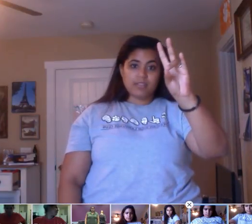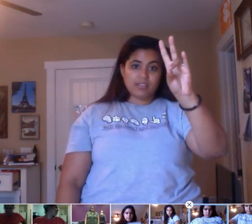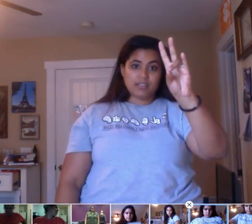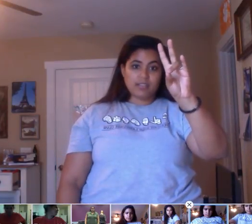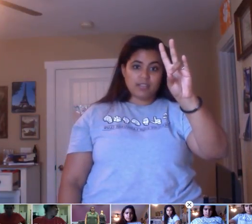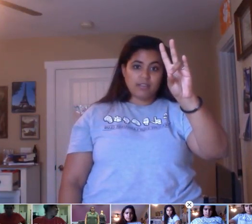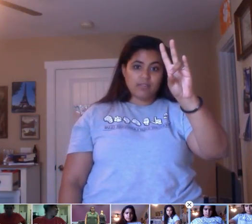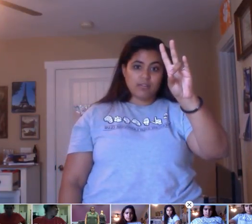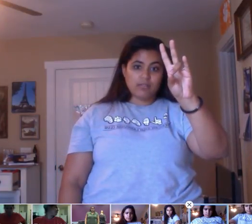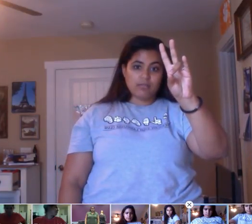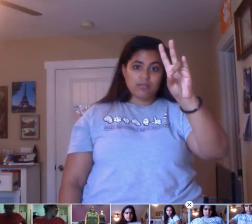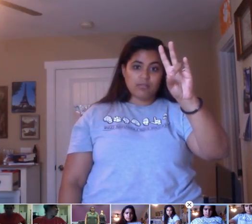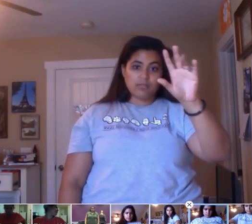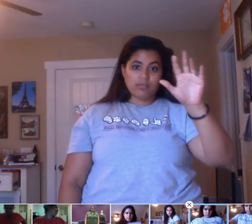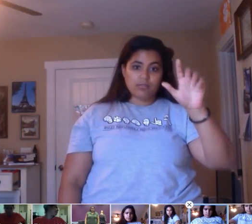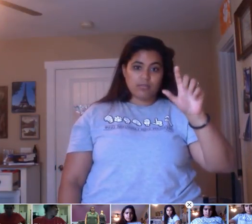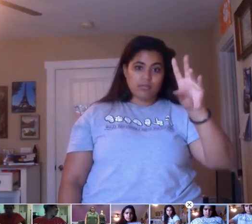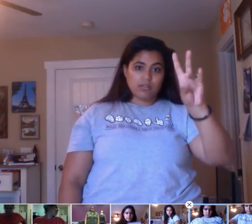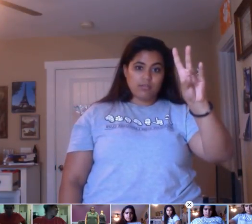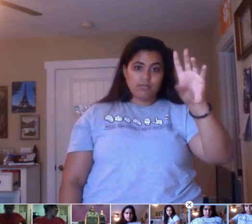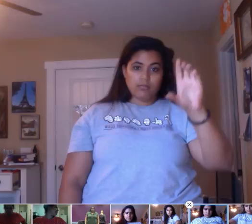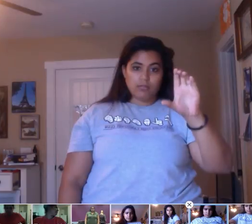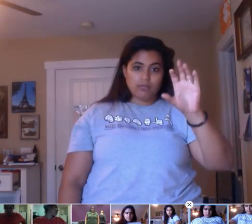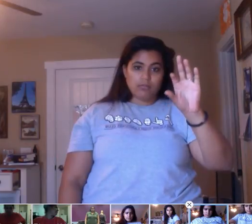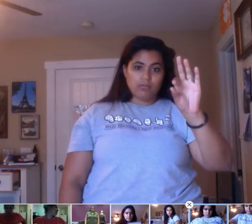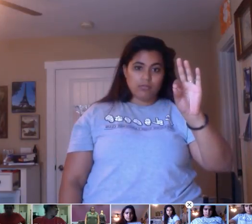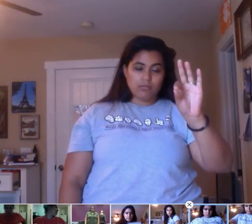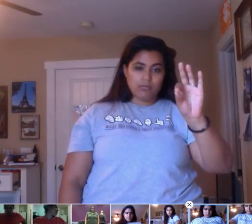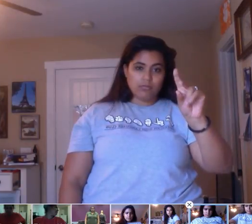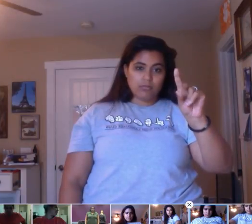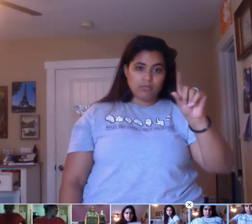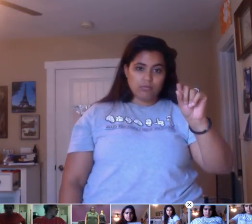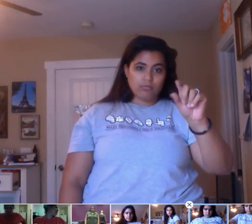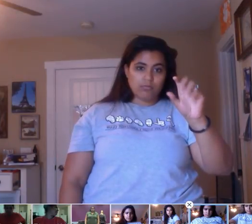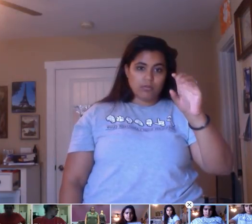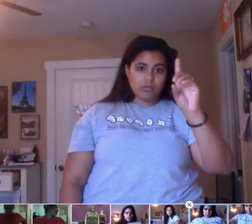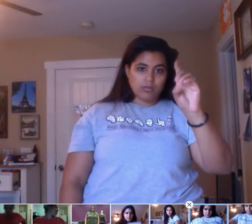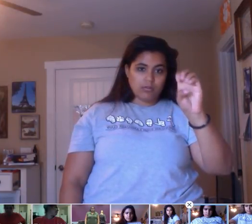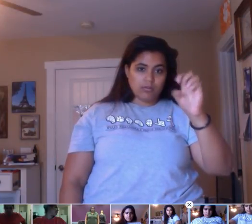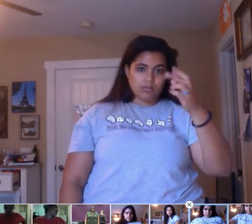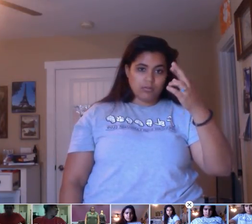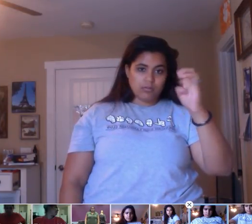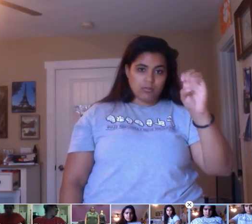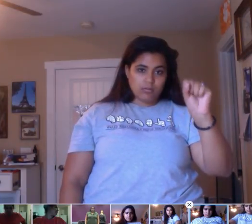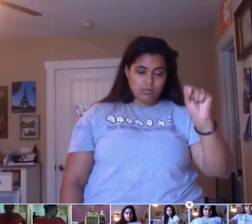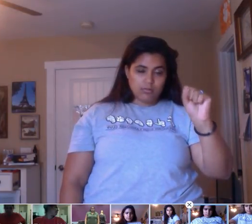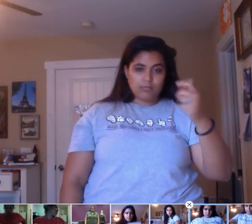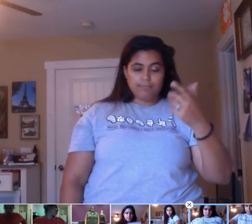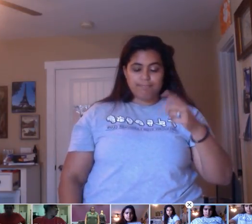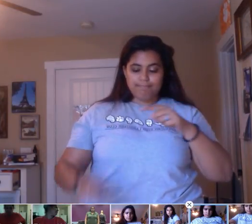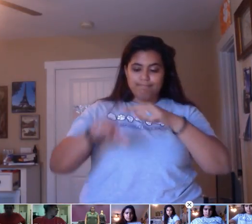spun twice, they make sure to let you know that it's 700 and